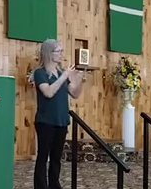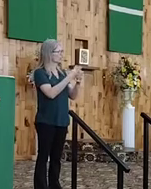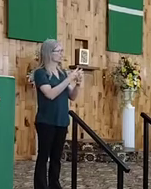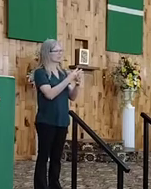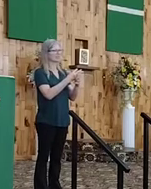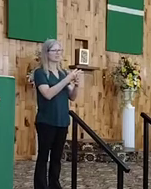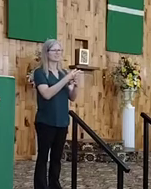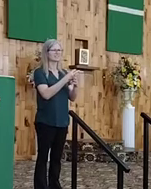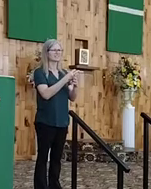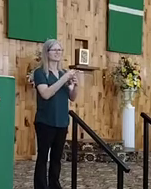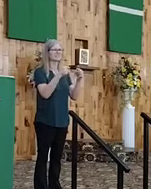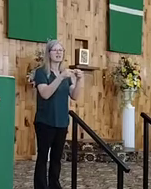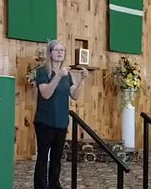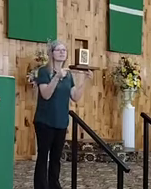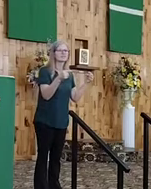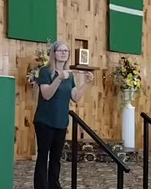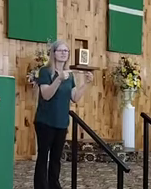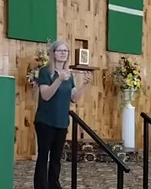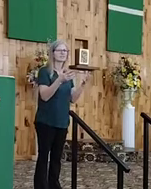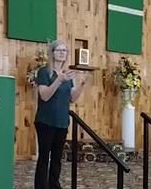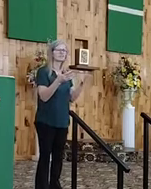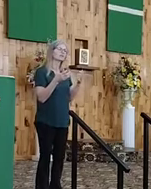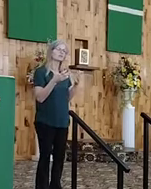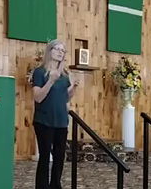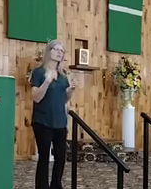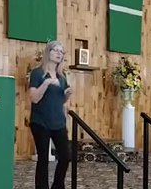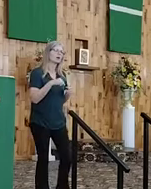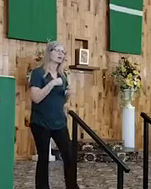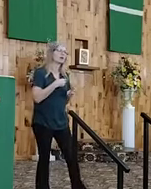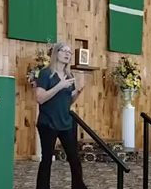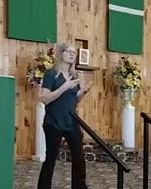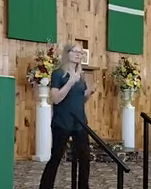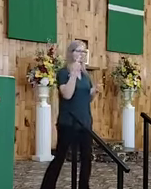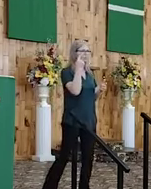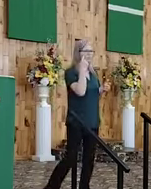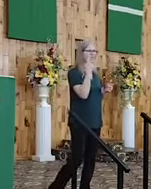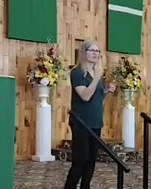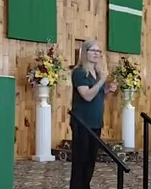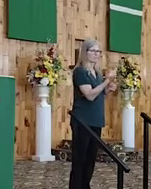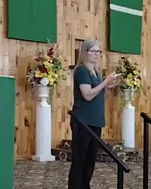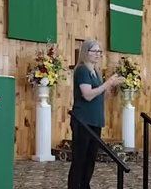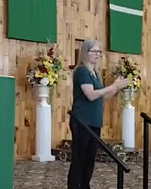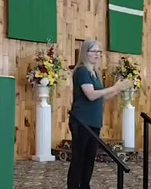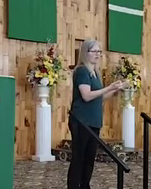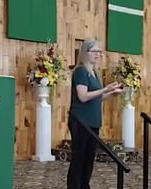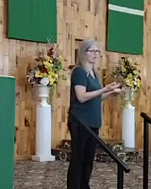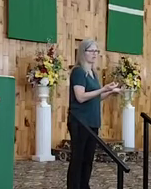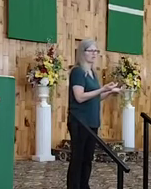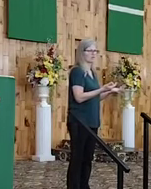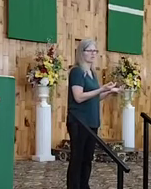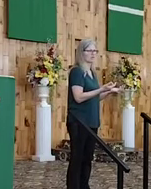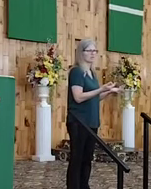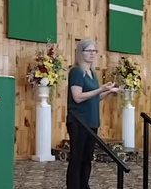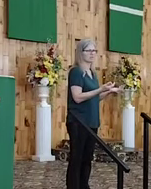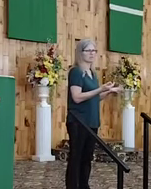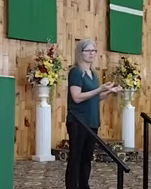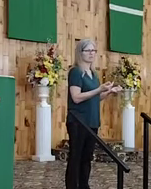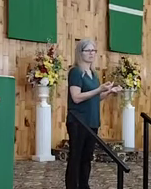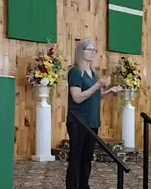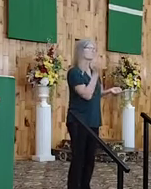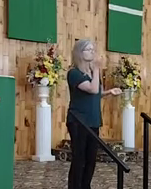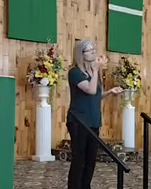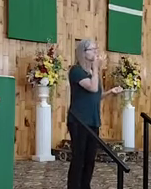well, if we have a Nike, if we have lipstick and all this good stuff, then we are better. No, we're not better because we have lipstick. Or